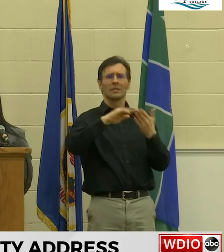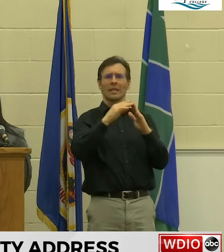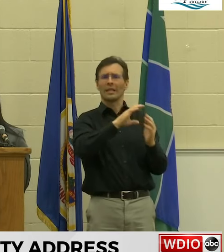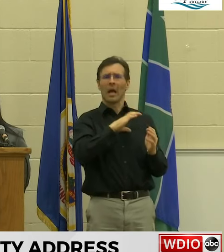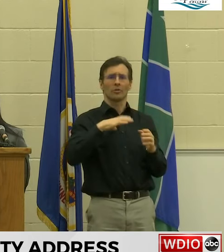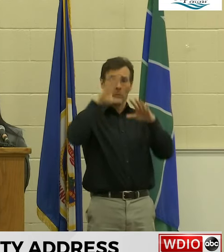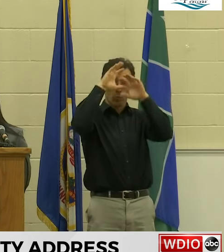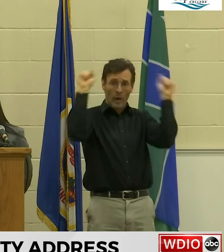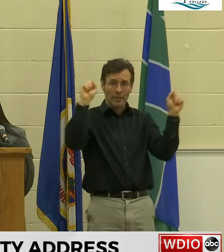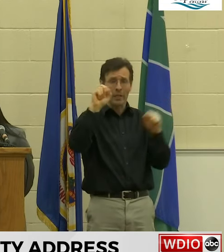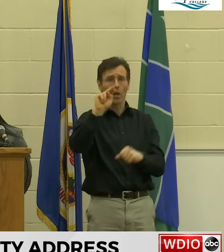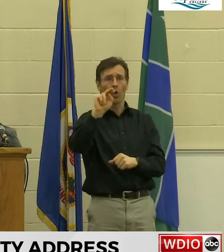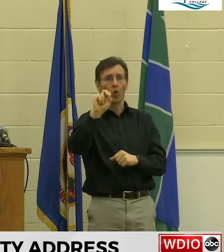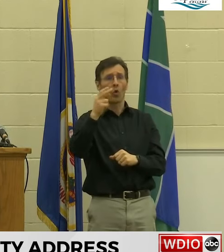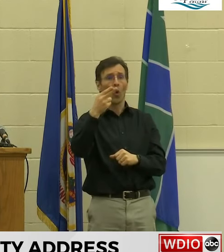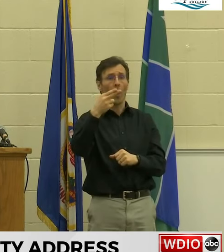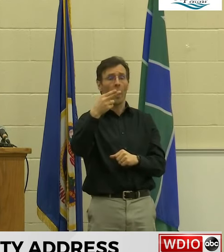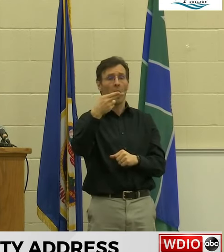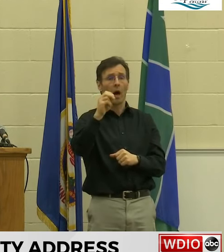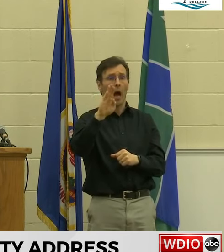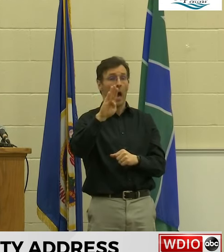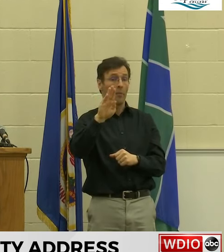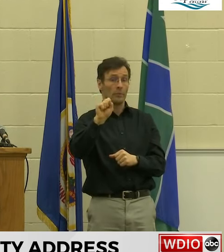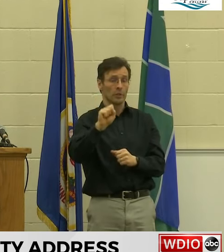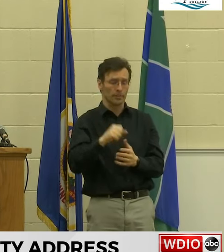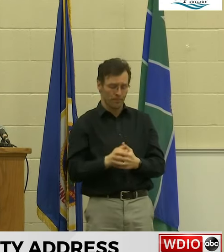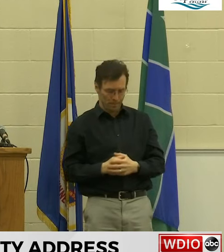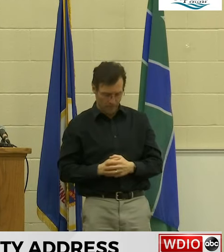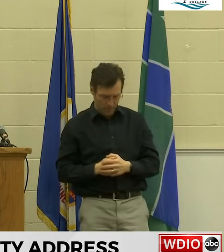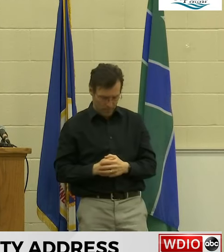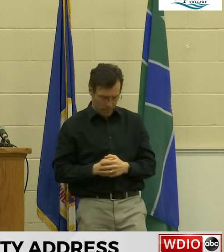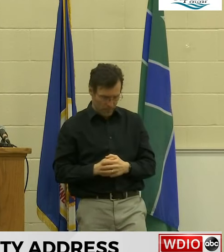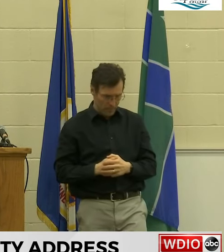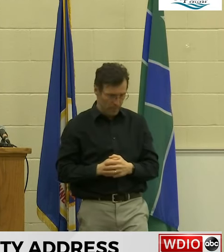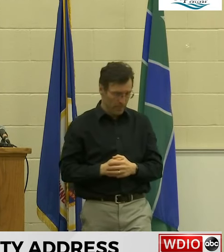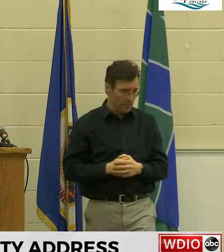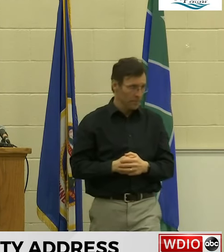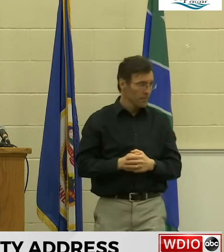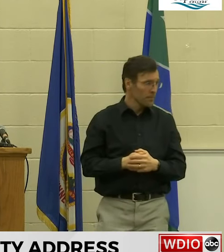give a warm welcome to Duluth City Council President Noah Hobbs.